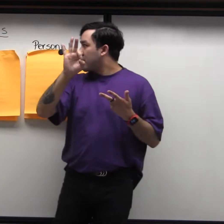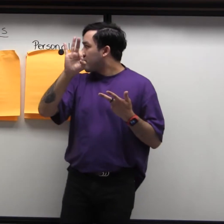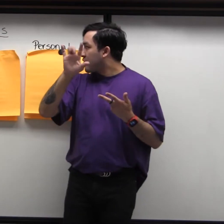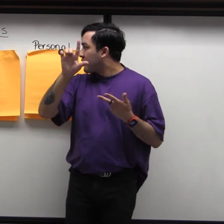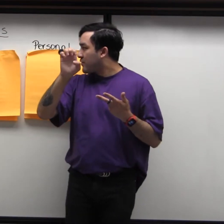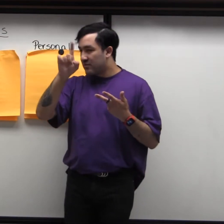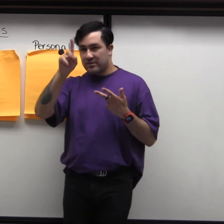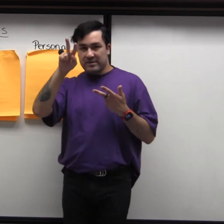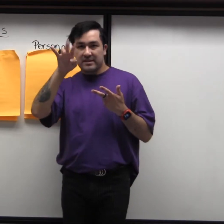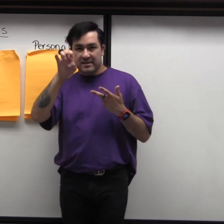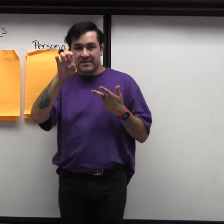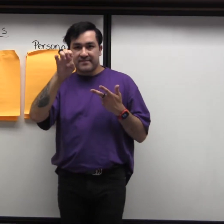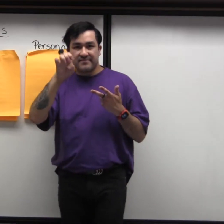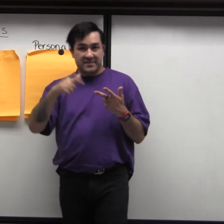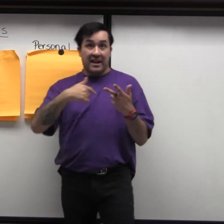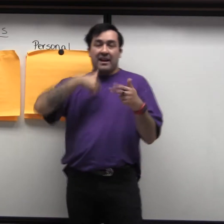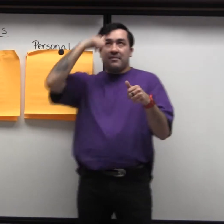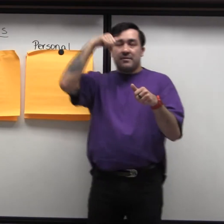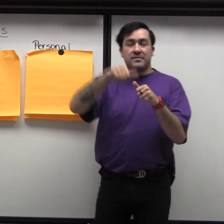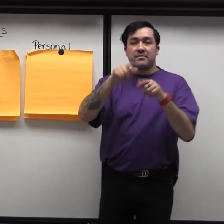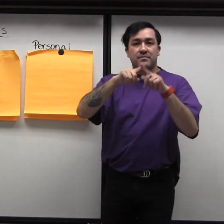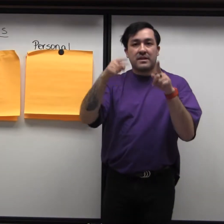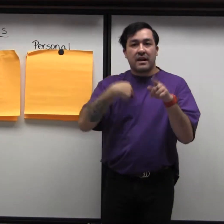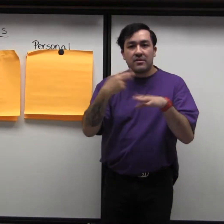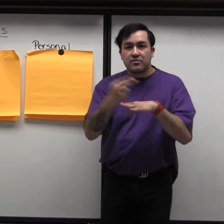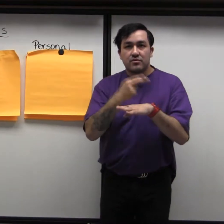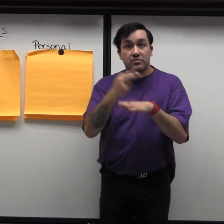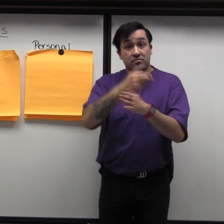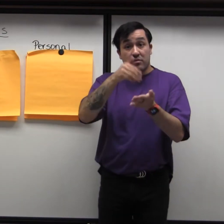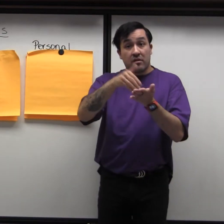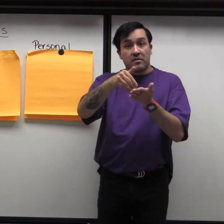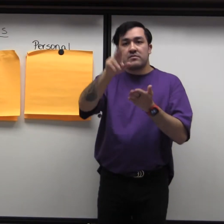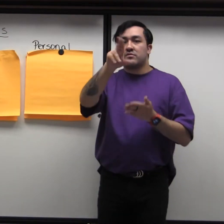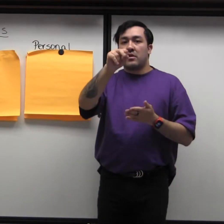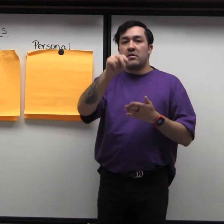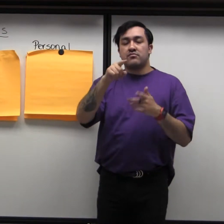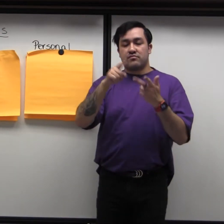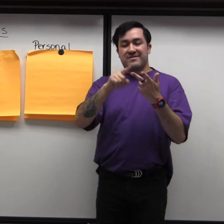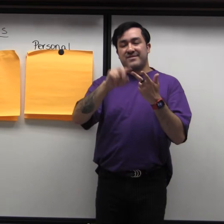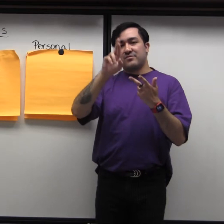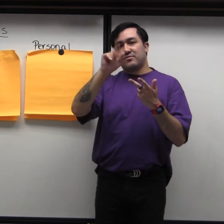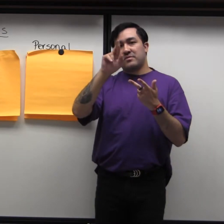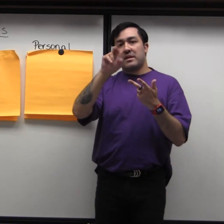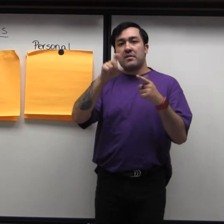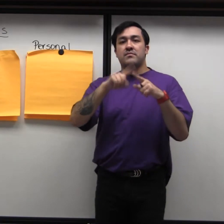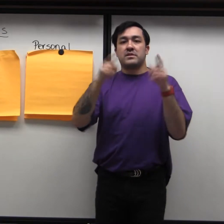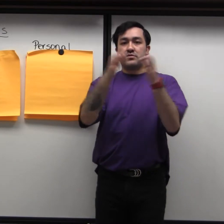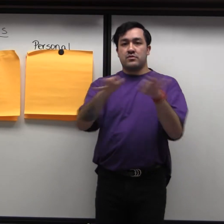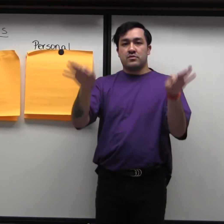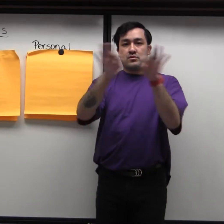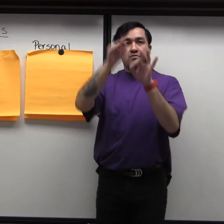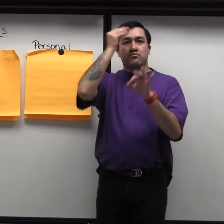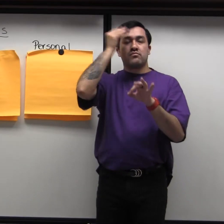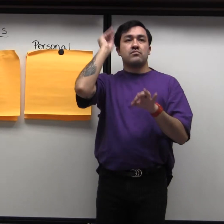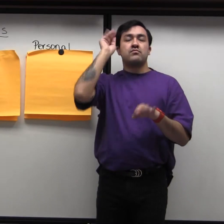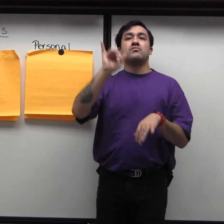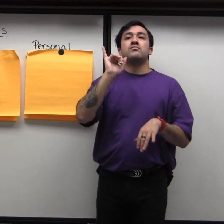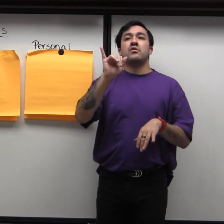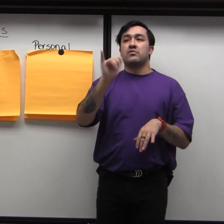shape. And then we have reflexive pronouns as well, but it's something that people forget. So they're all really important